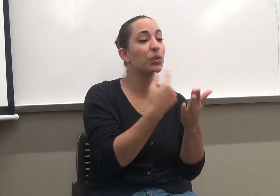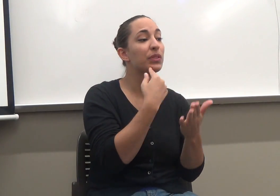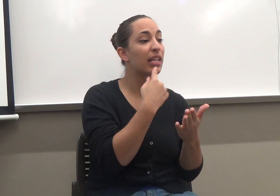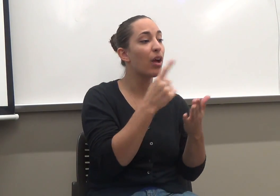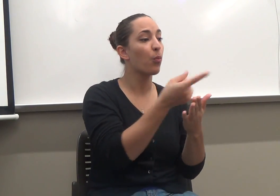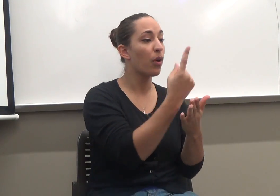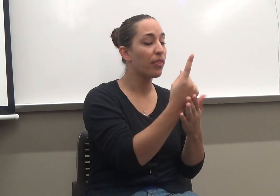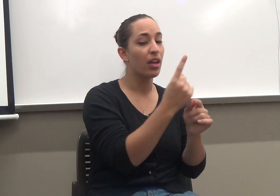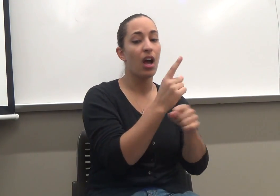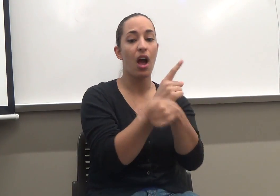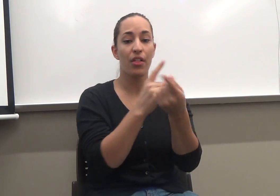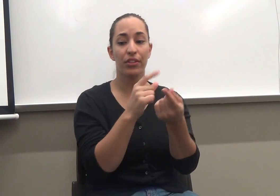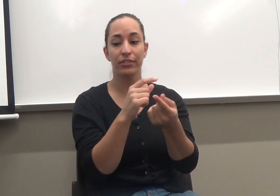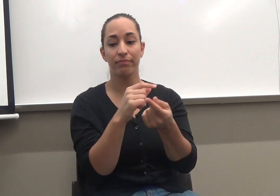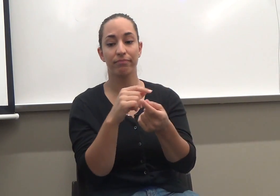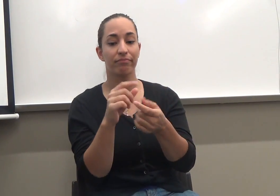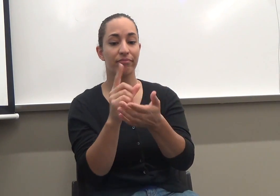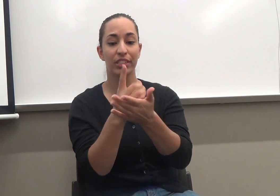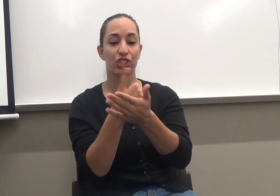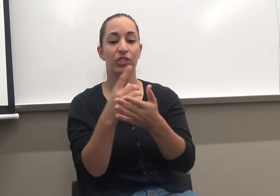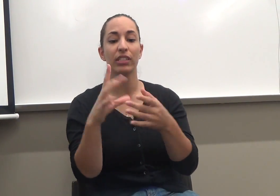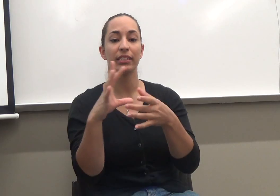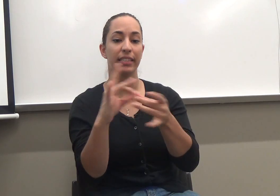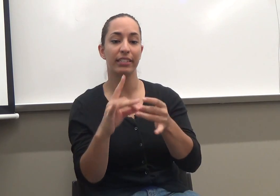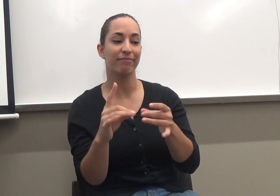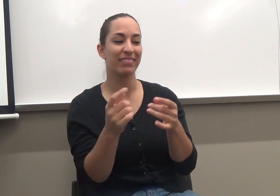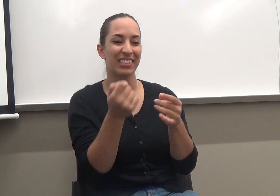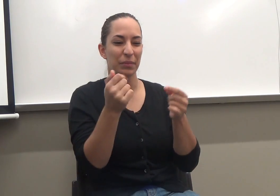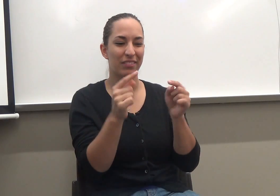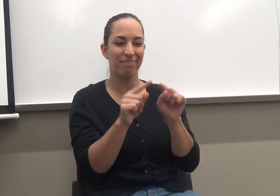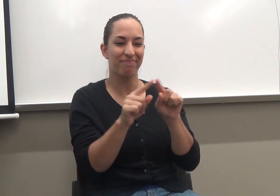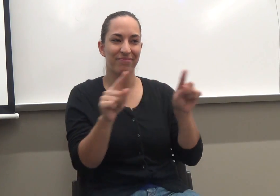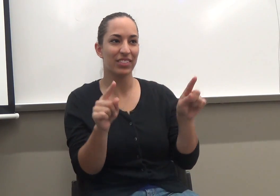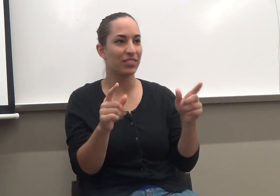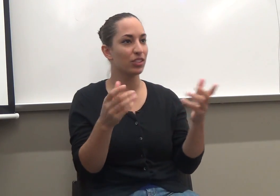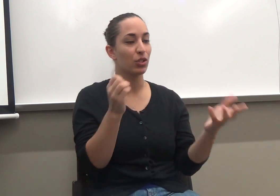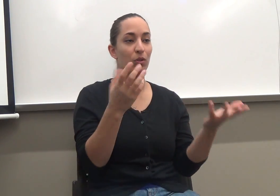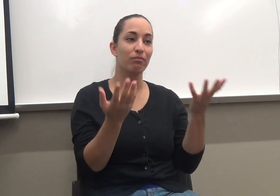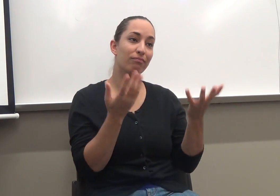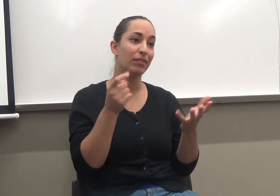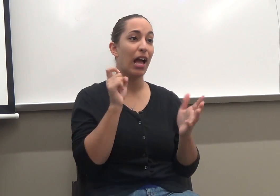So you pretty much have to choose which dictionary you're going to use. Okay, so